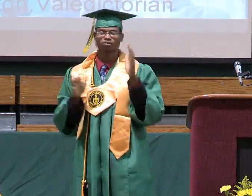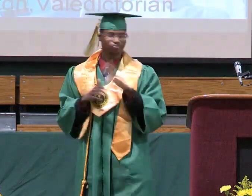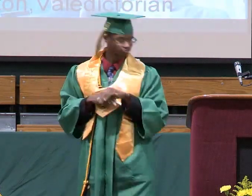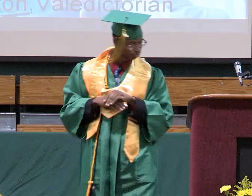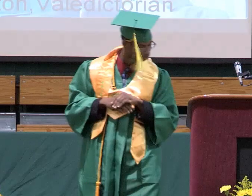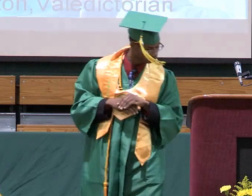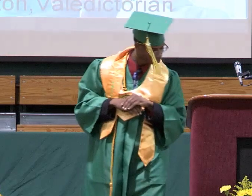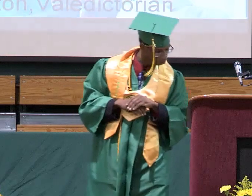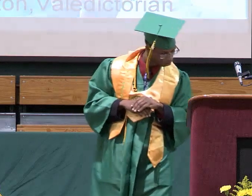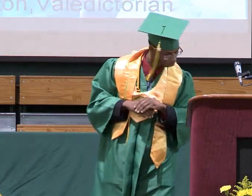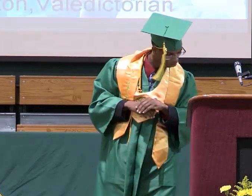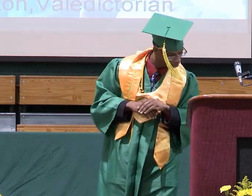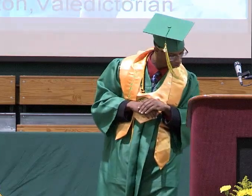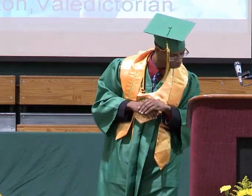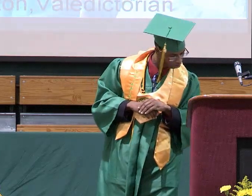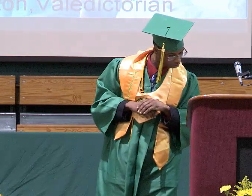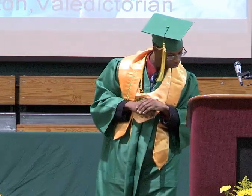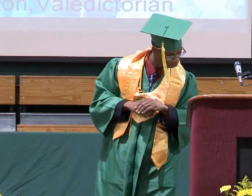And you have been wonderful.